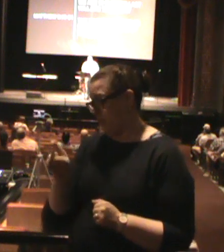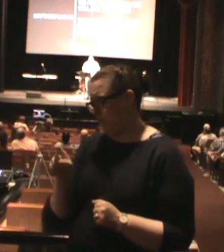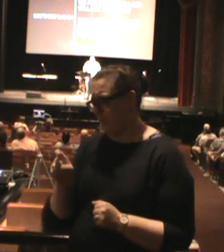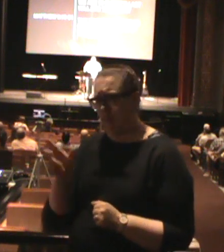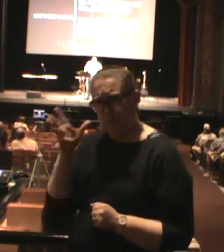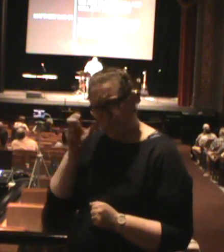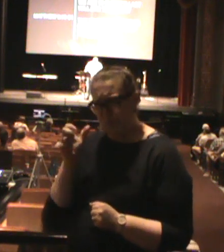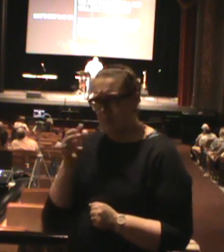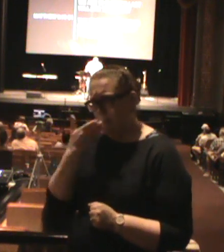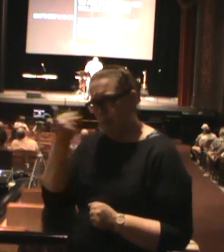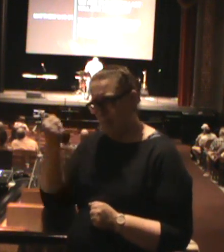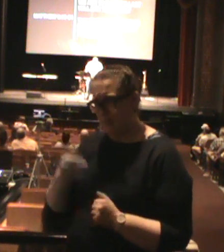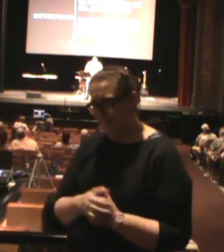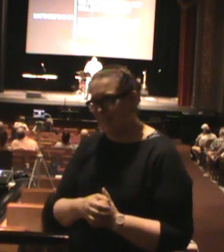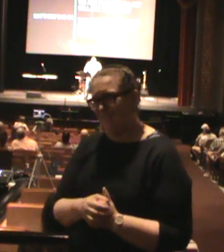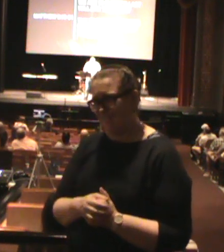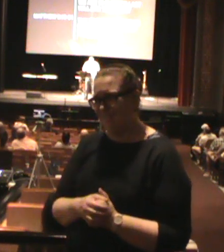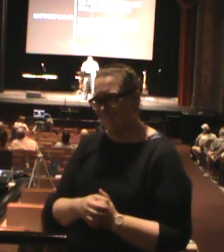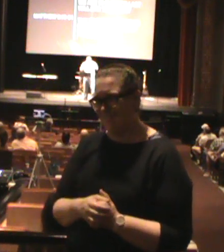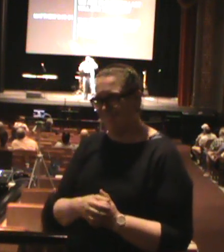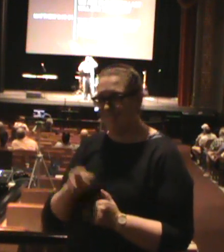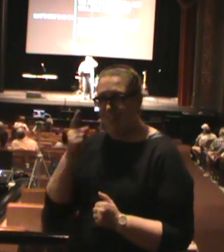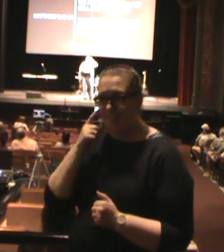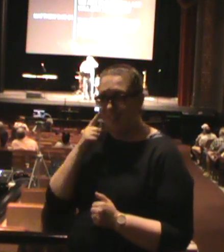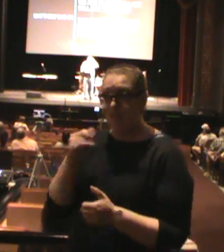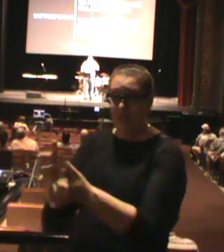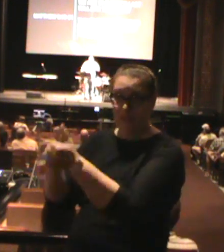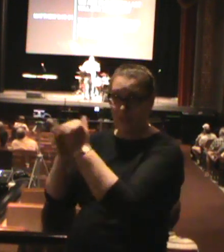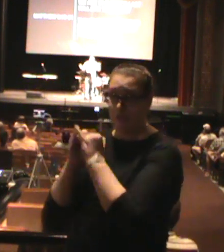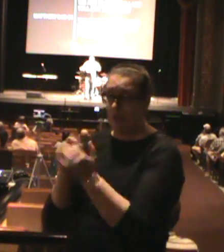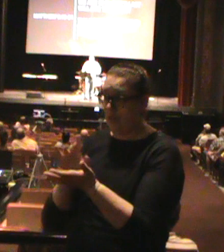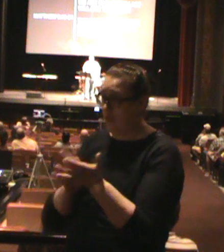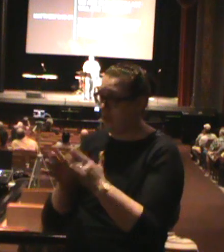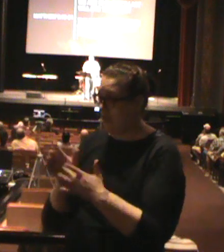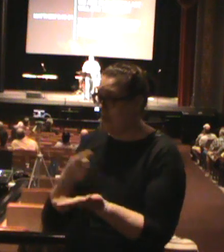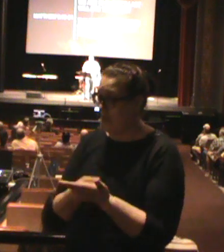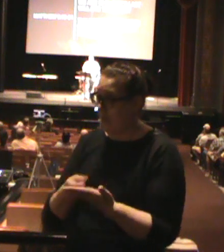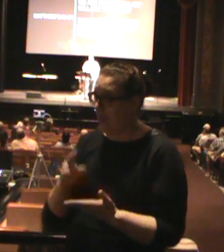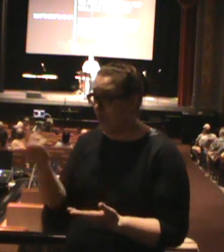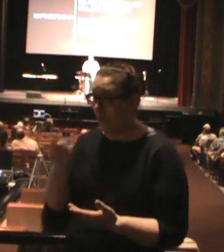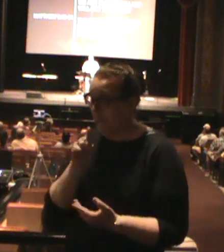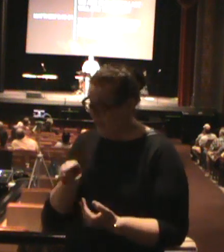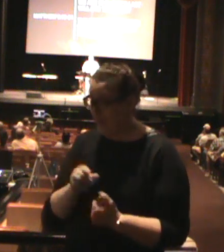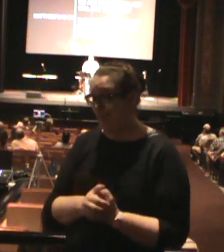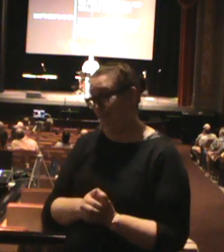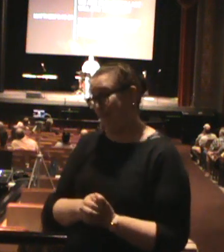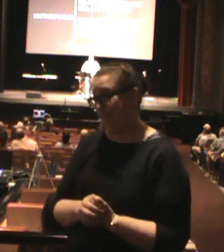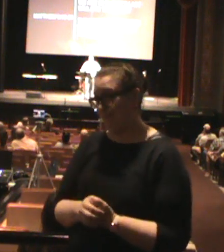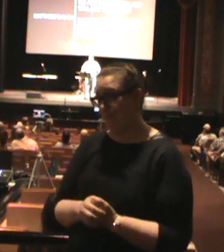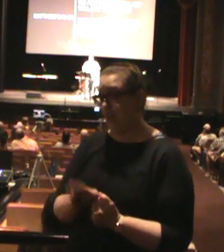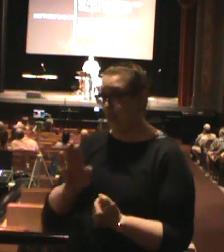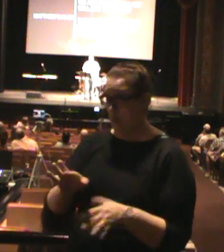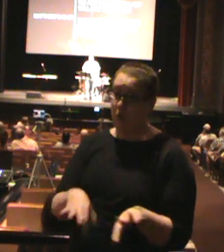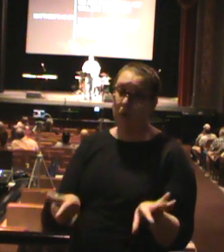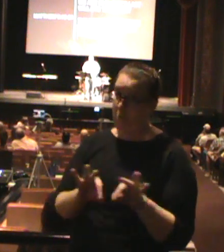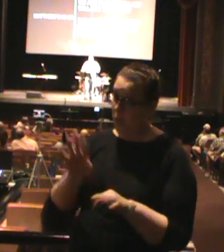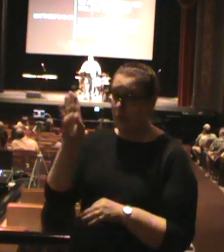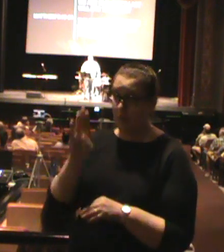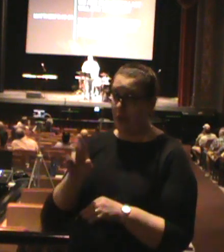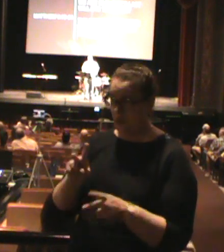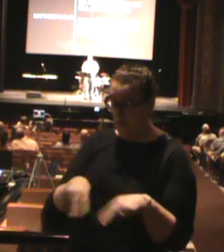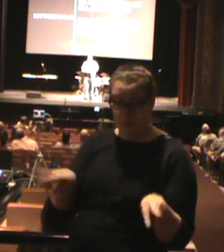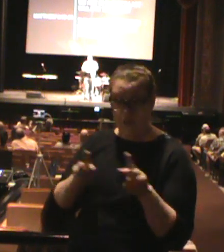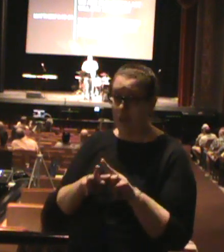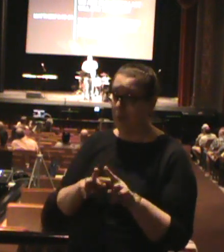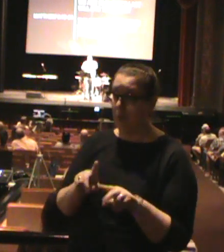here. You think the treasure that Jesus is talking about is just about you? I mean, you're important to God, you're valuable